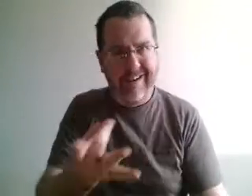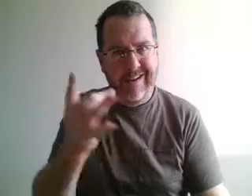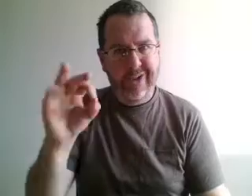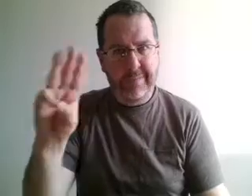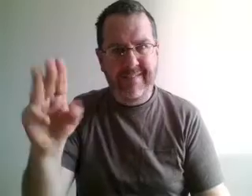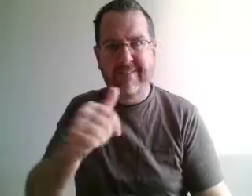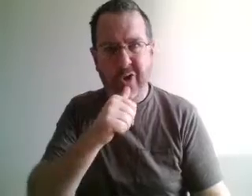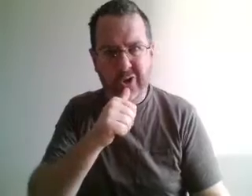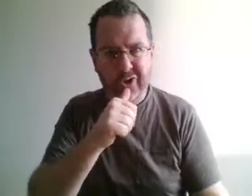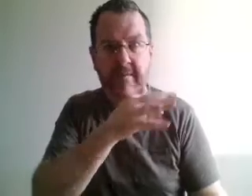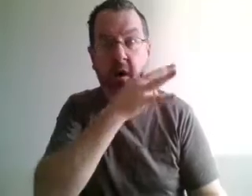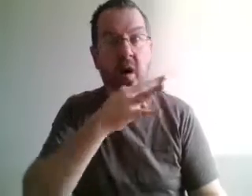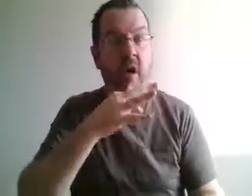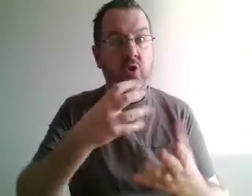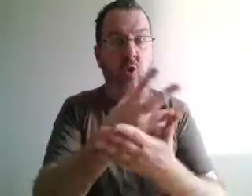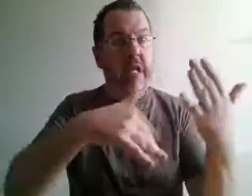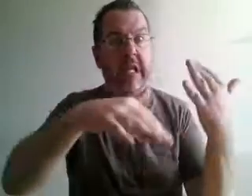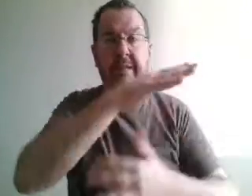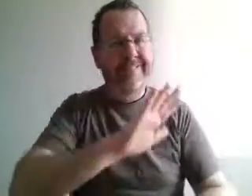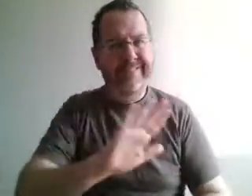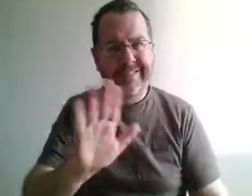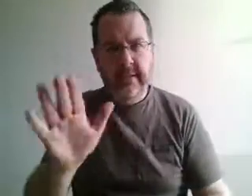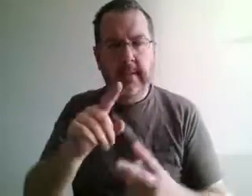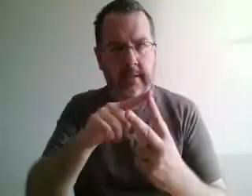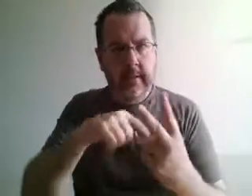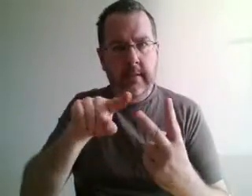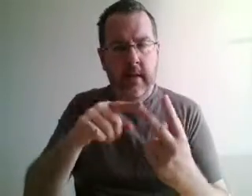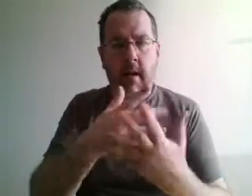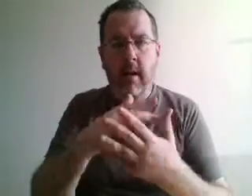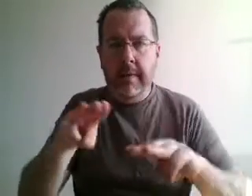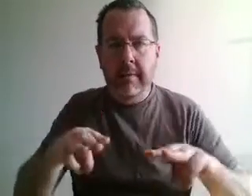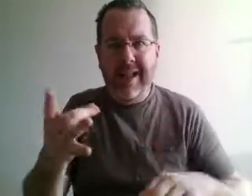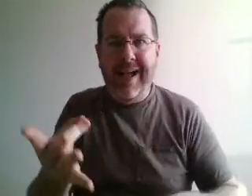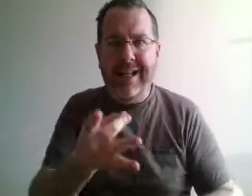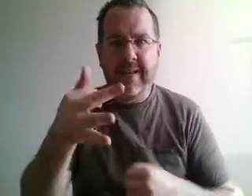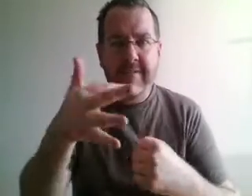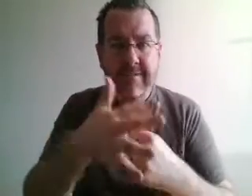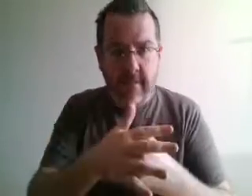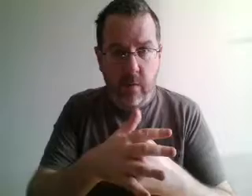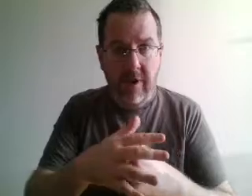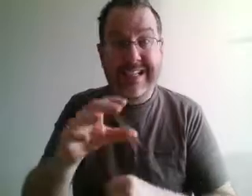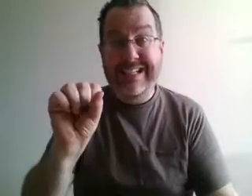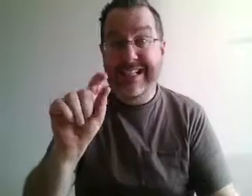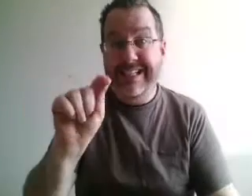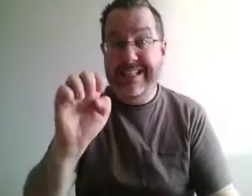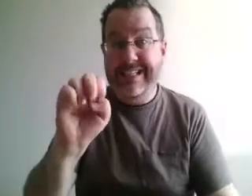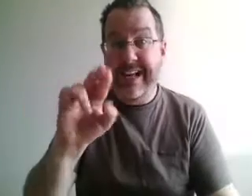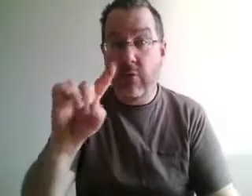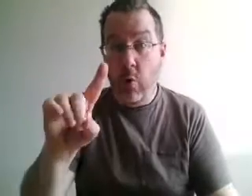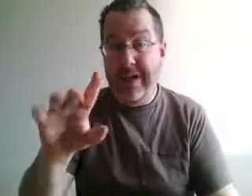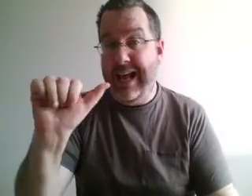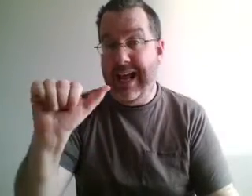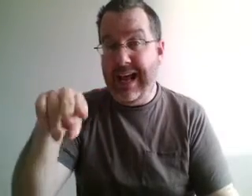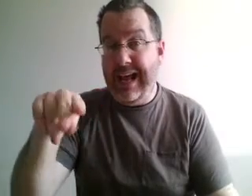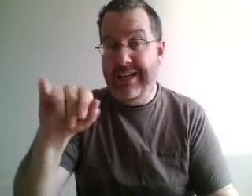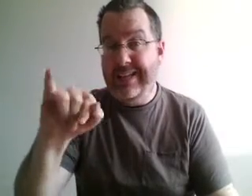there. Again, the other thing, people are ringing up and they're asking to get a stock of steroids, antibiotics and Plaquenil,